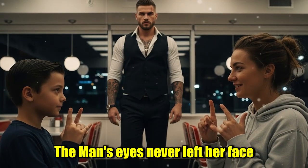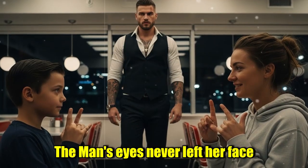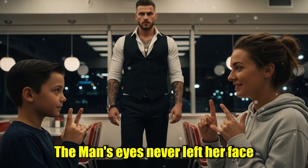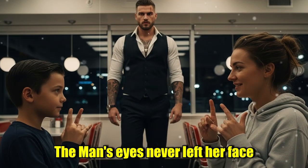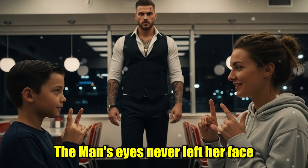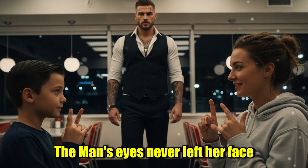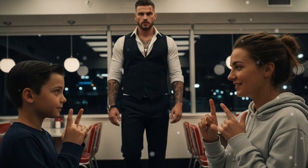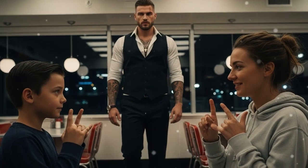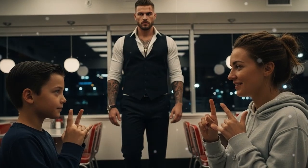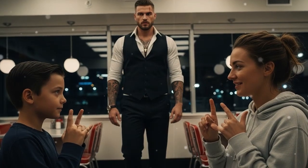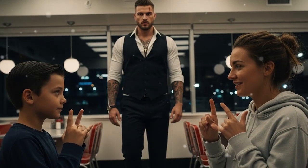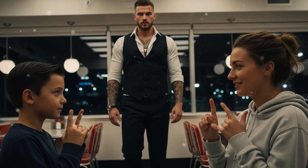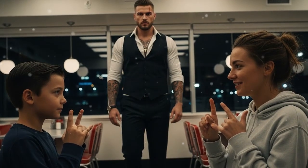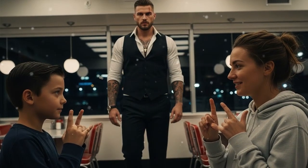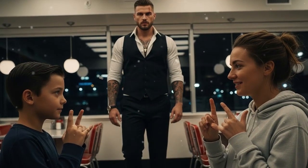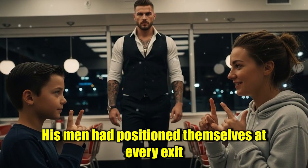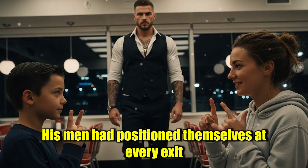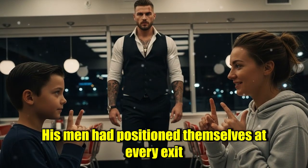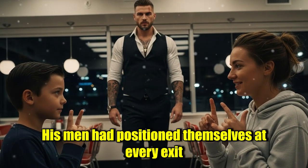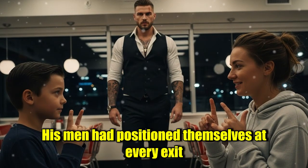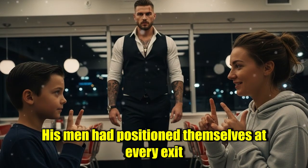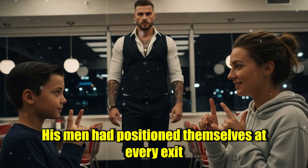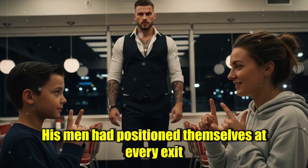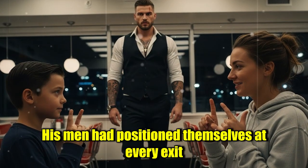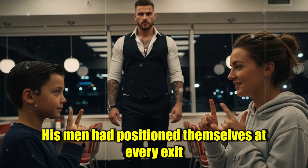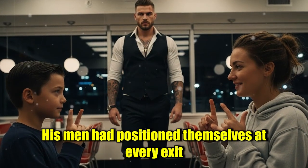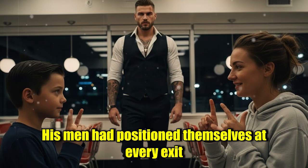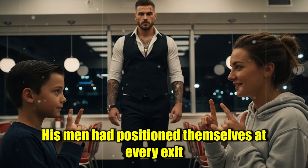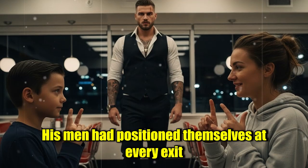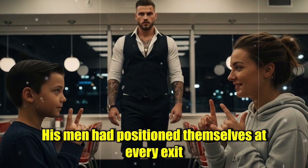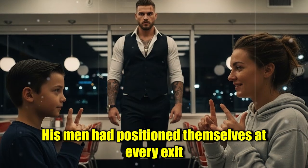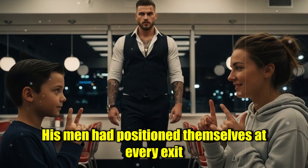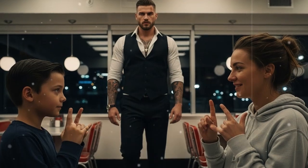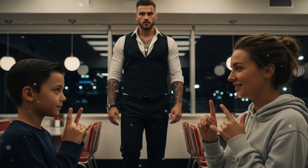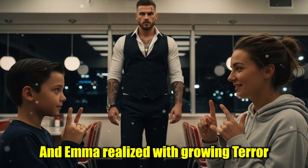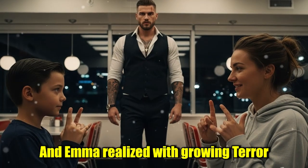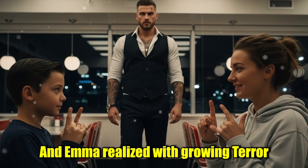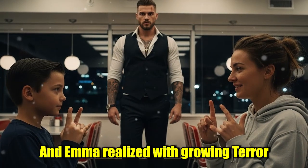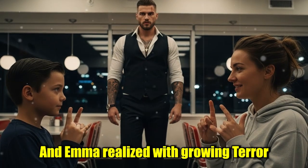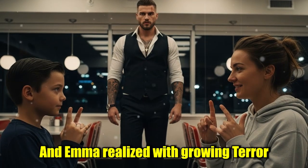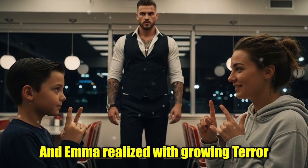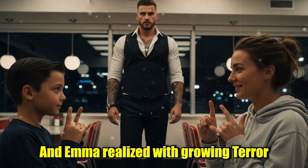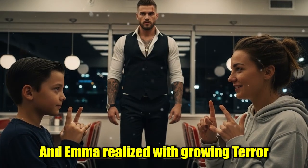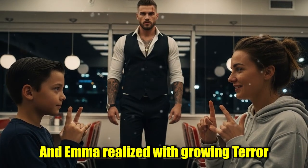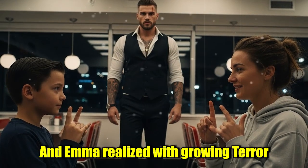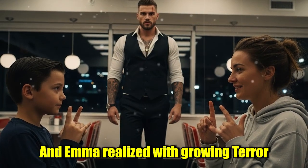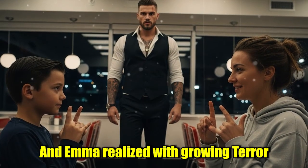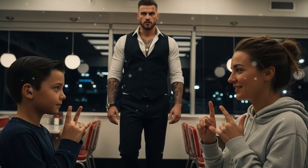never left her face. Behind him, his men had positioned themselves at every exit, and Emma realized with growing terror